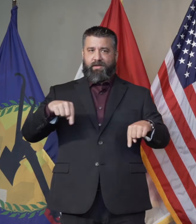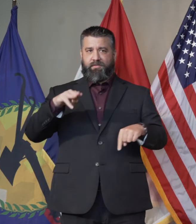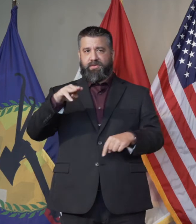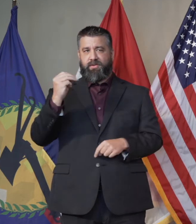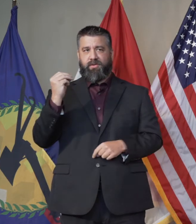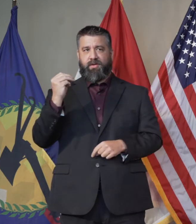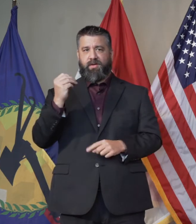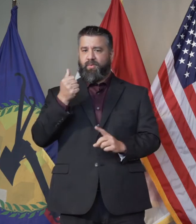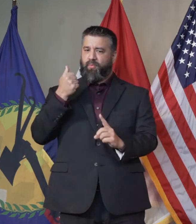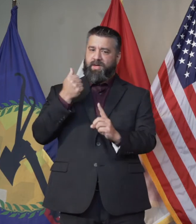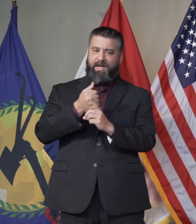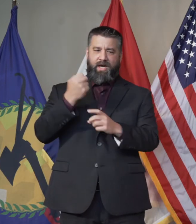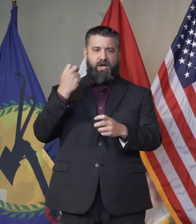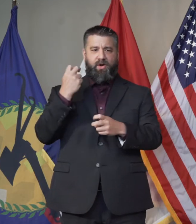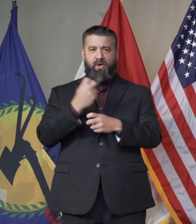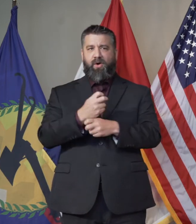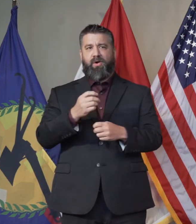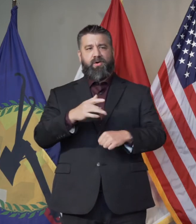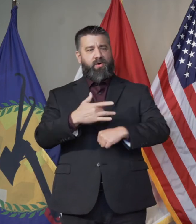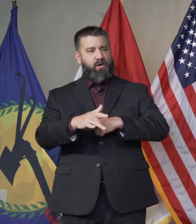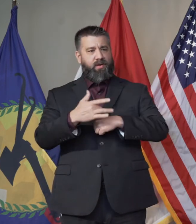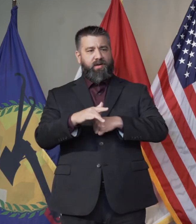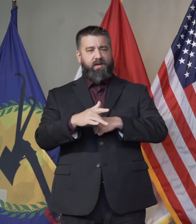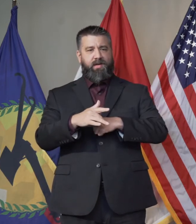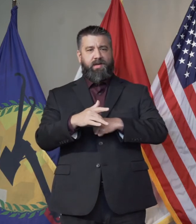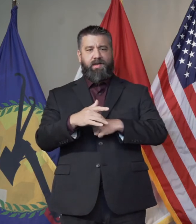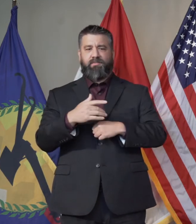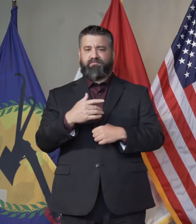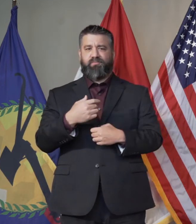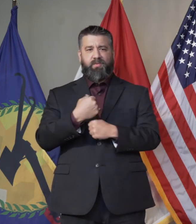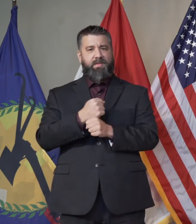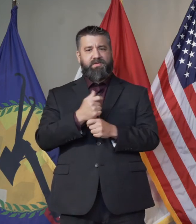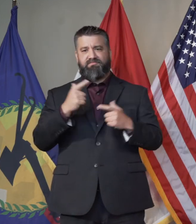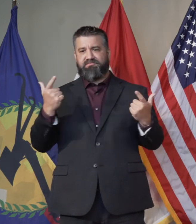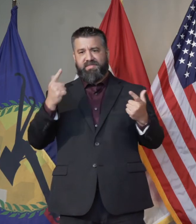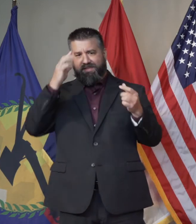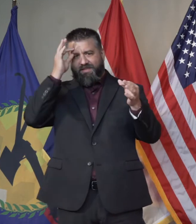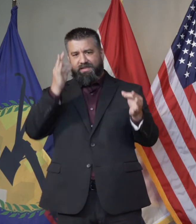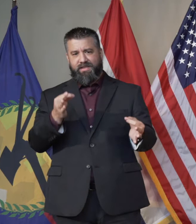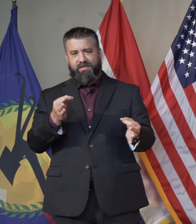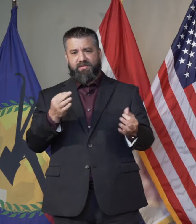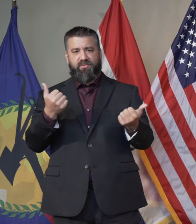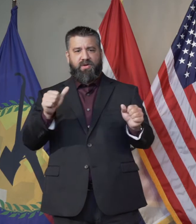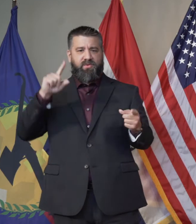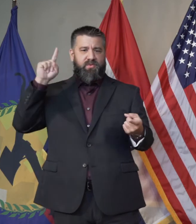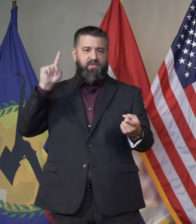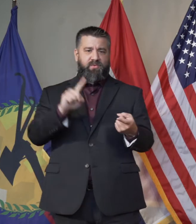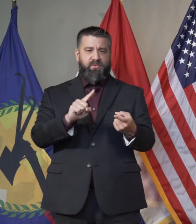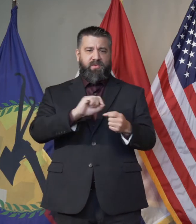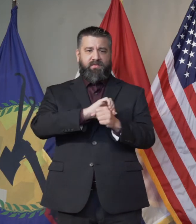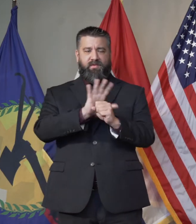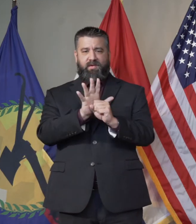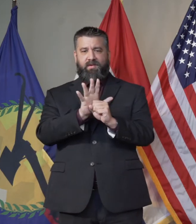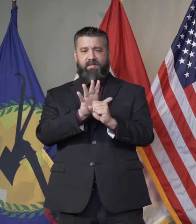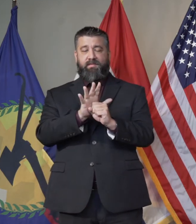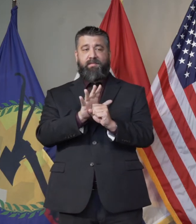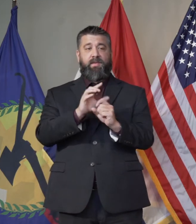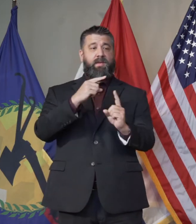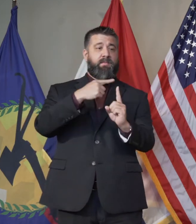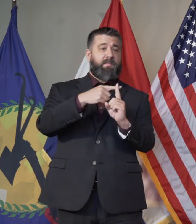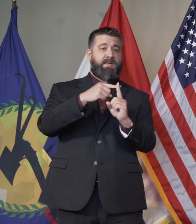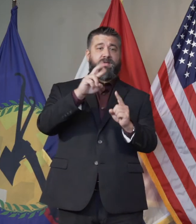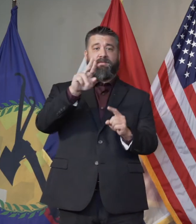and we made some really dramatic decisions to slow the growth of the virus. The positivity rate in St. Louis County